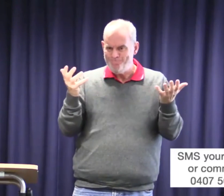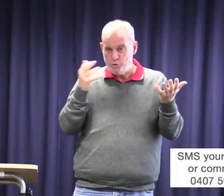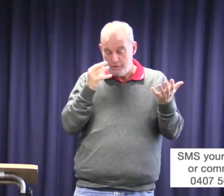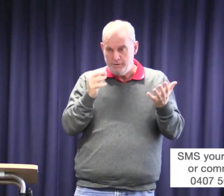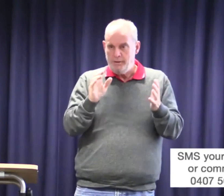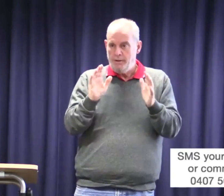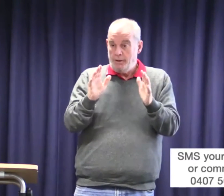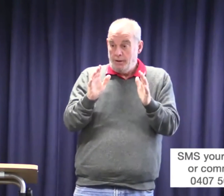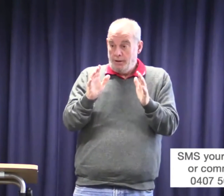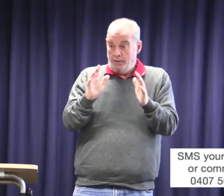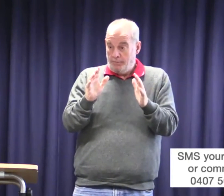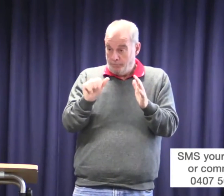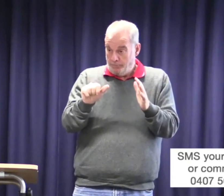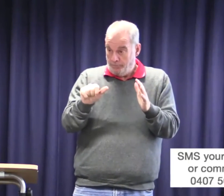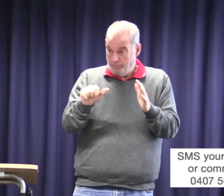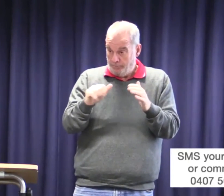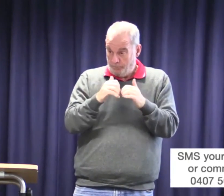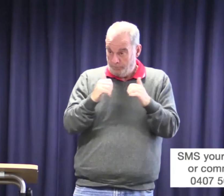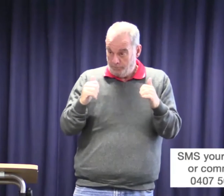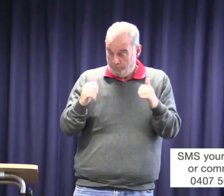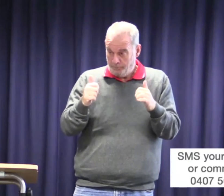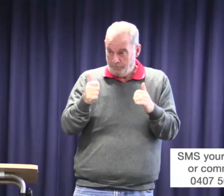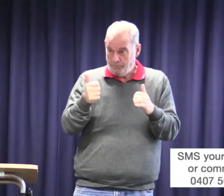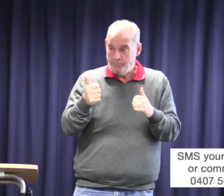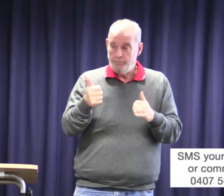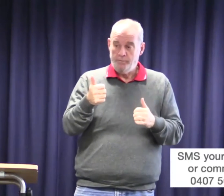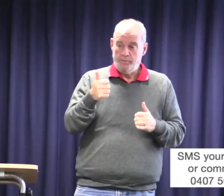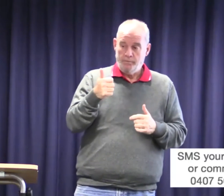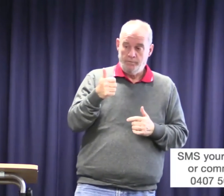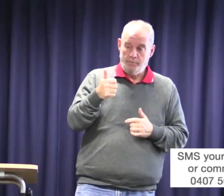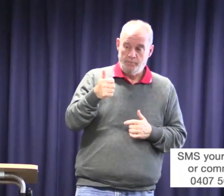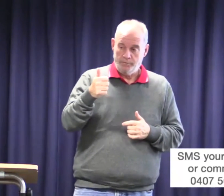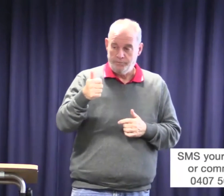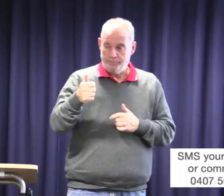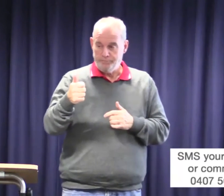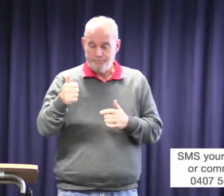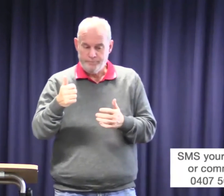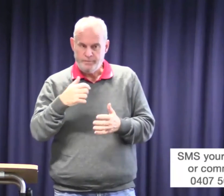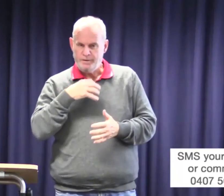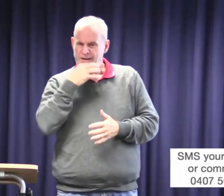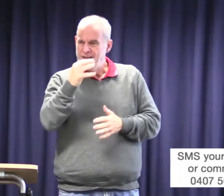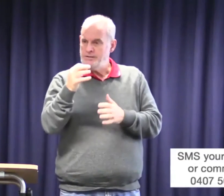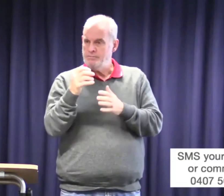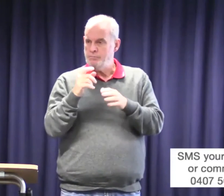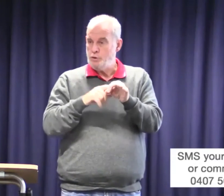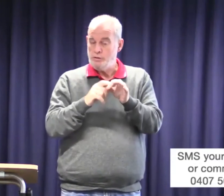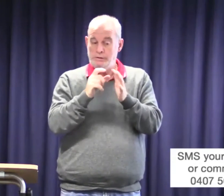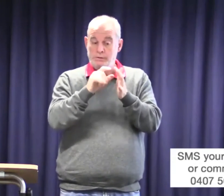from Centrelink? It is. Okay, they're considered separate. I just wanted to clarify that.